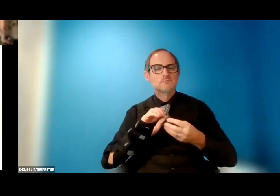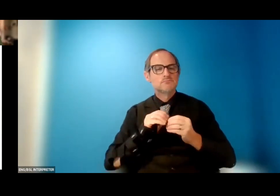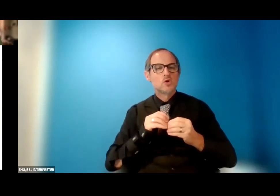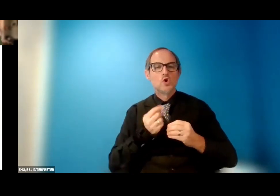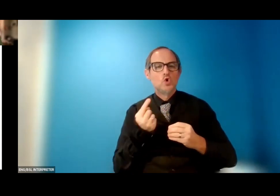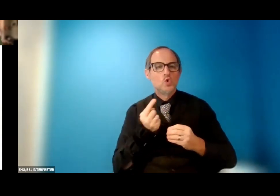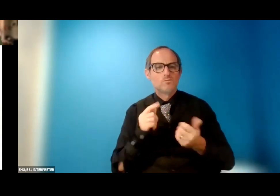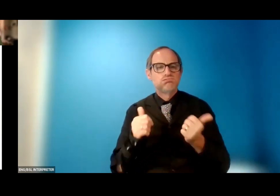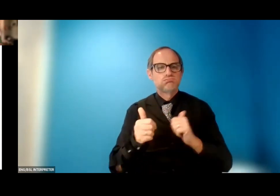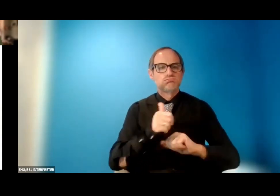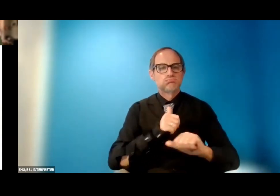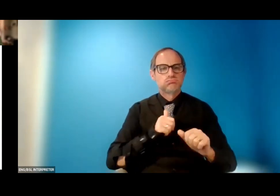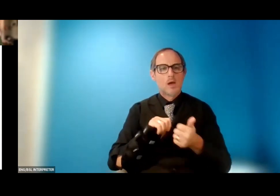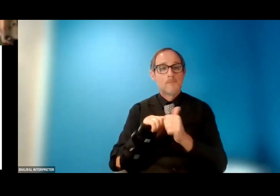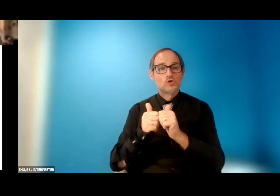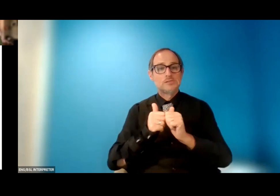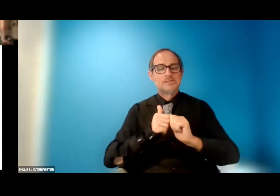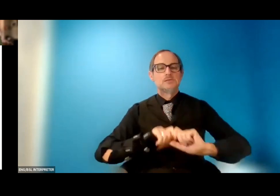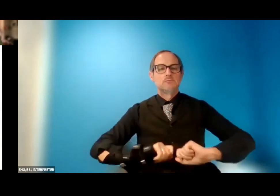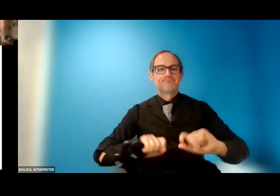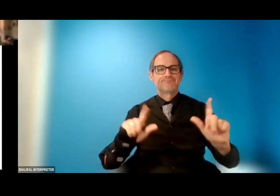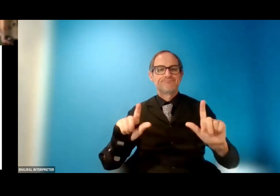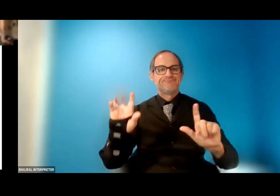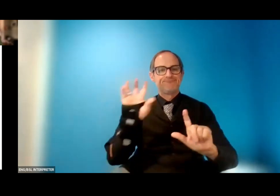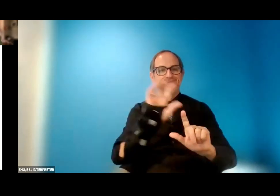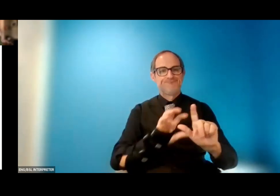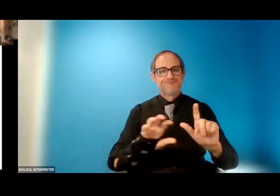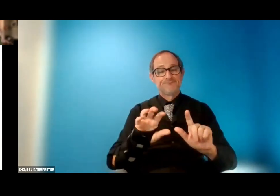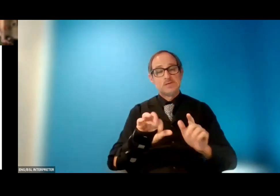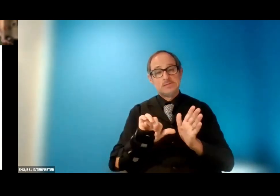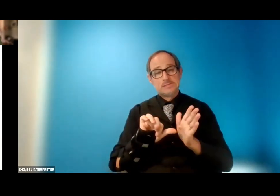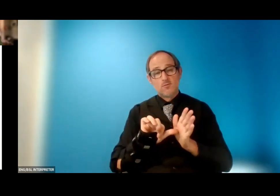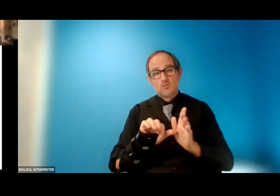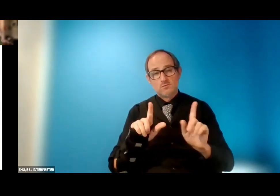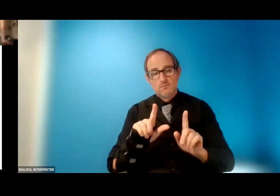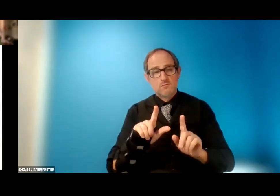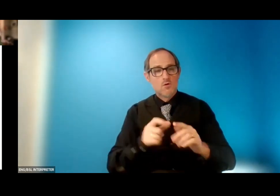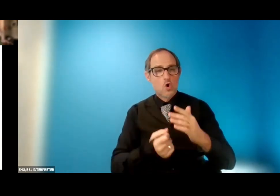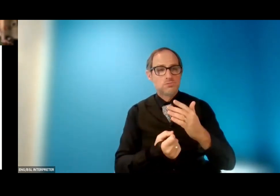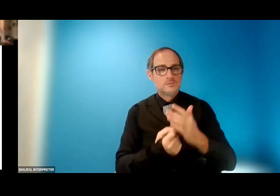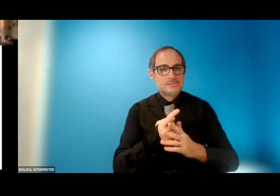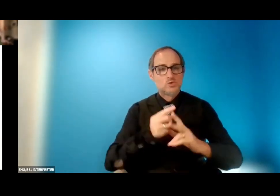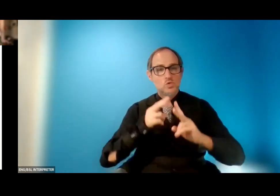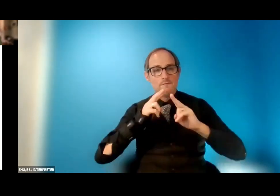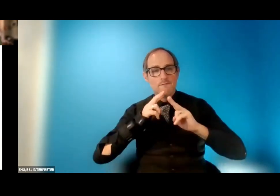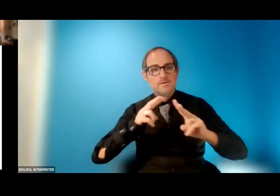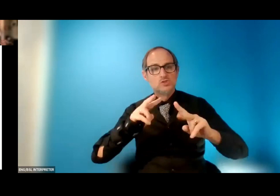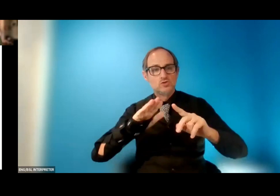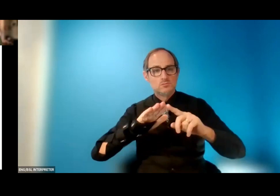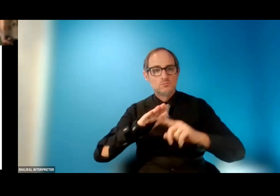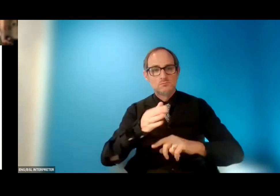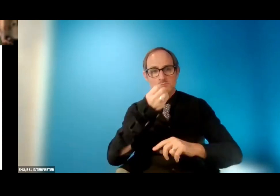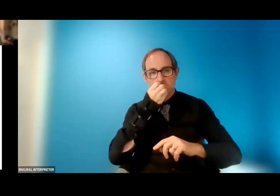And this enables us to see an overall picture of ourselves, the challenges, the opportunity, the vision, as Leonora said, the beauty, the joy,